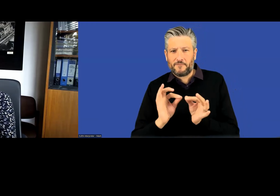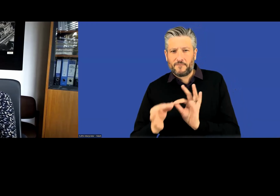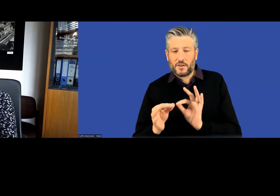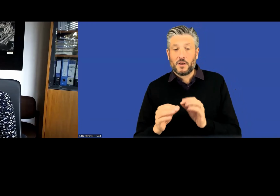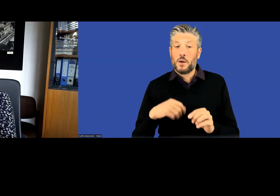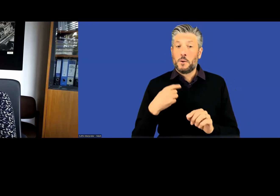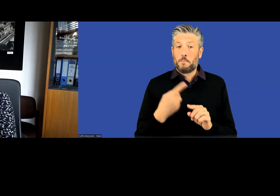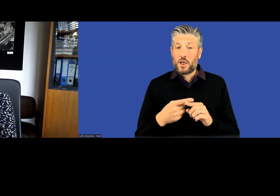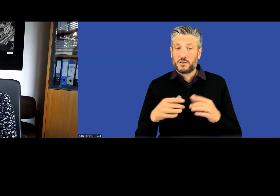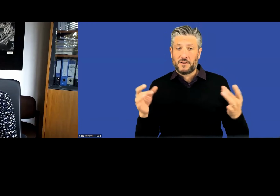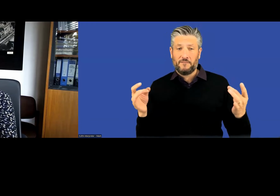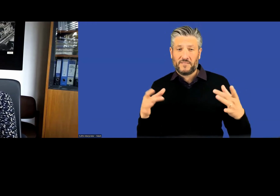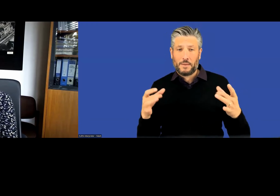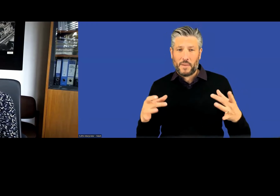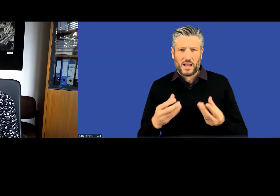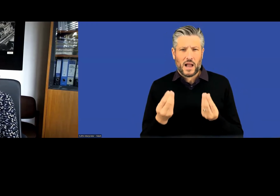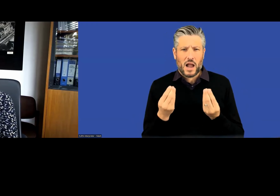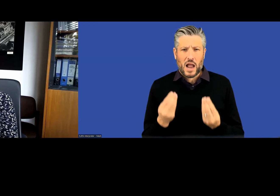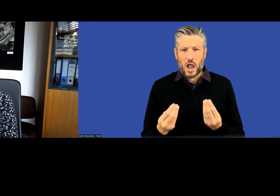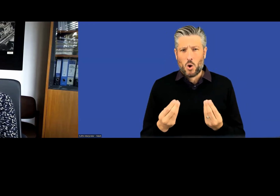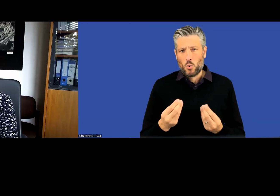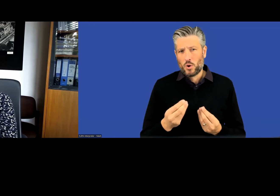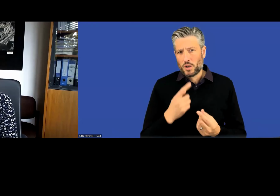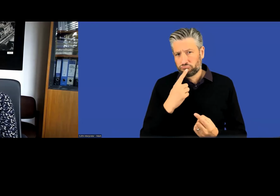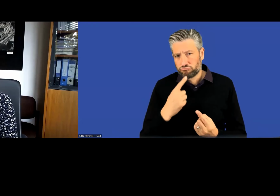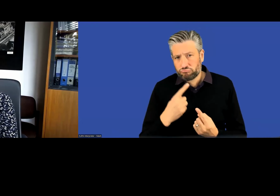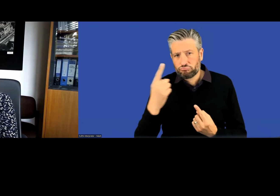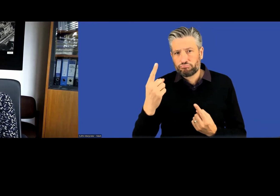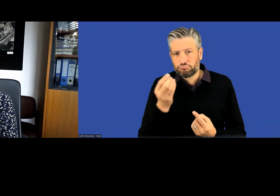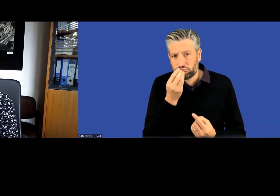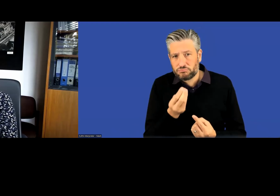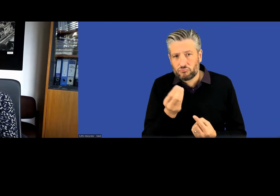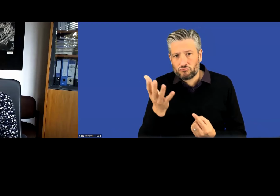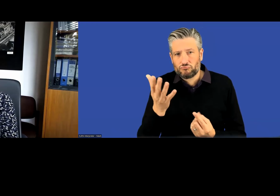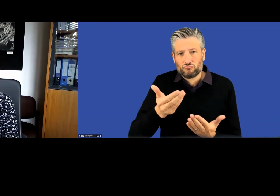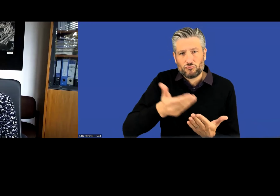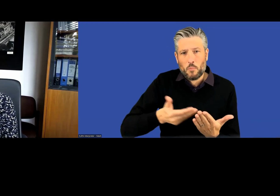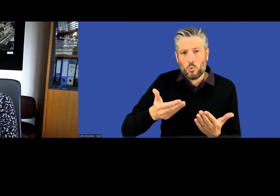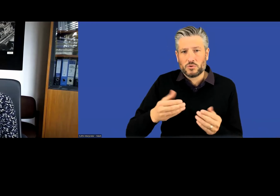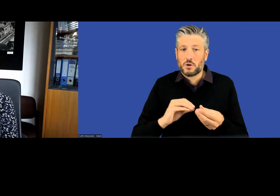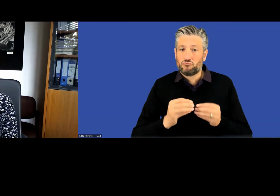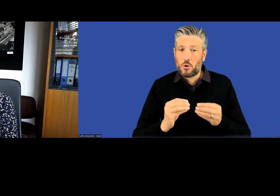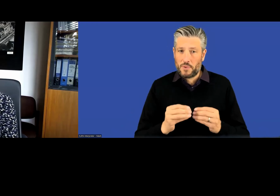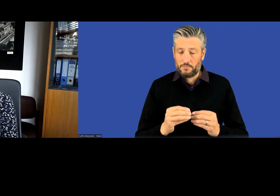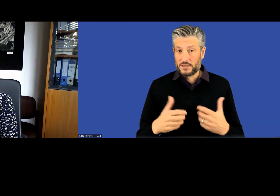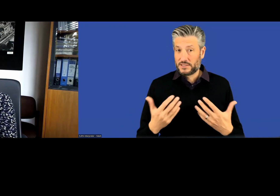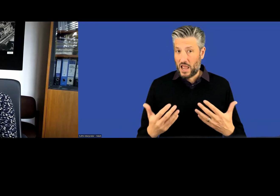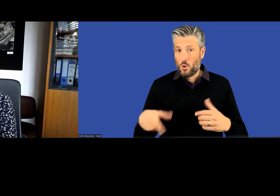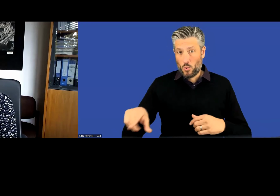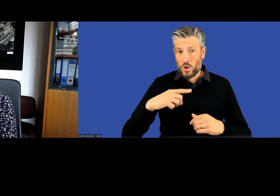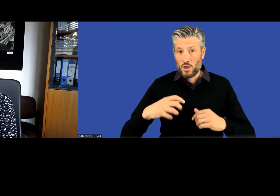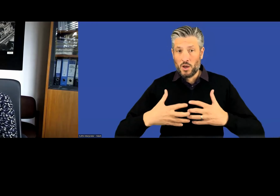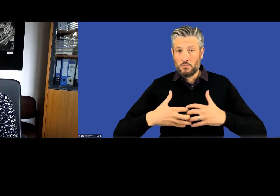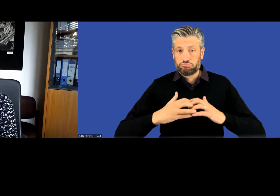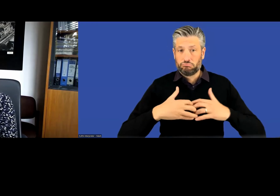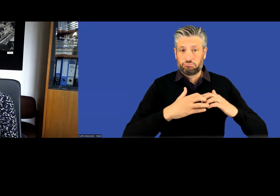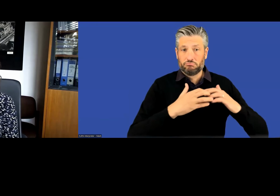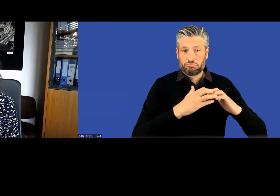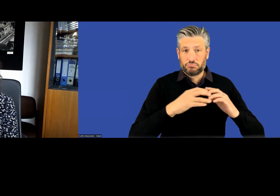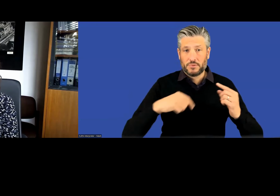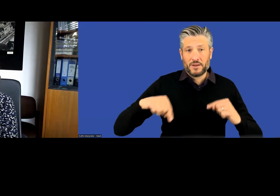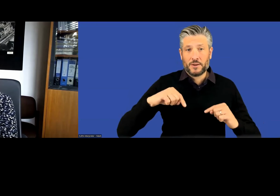and requesting inaccessible content are being put in place. Well, member states did monitor, and they have reported to